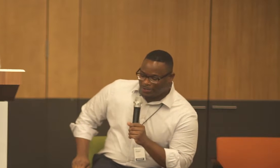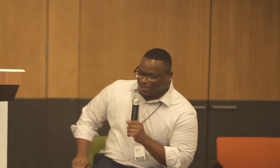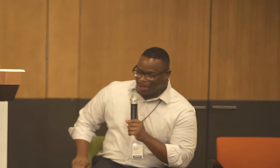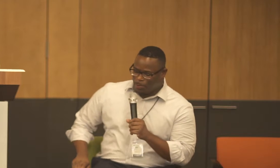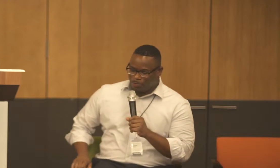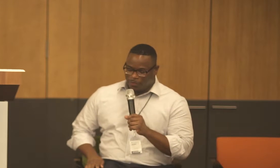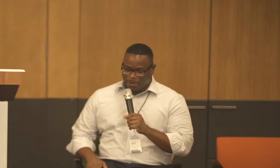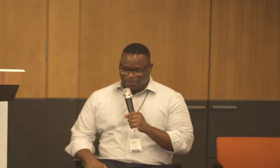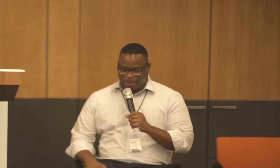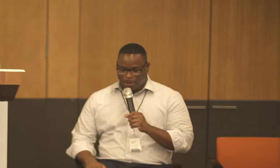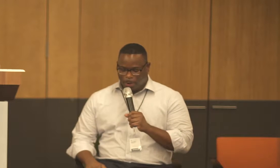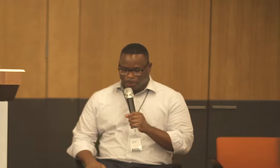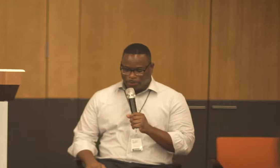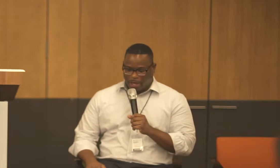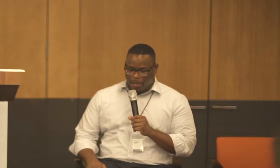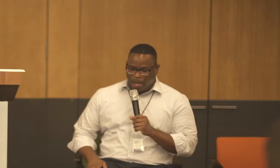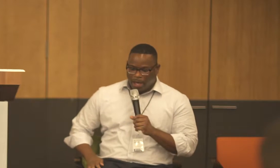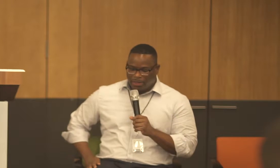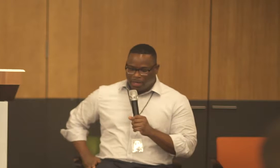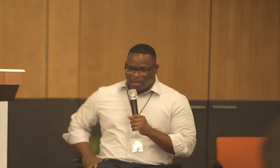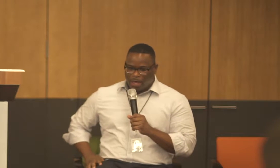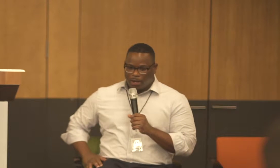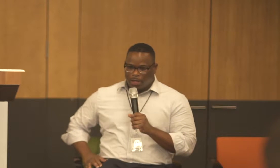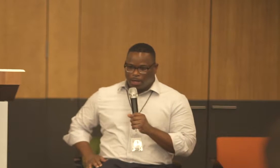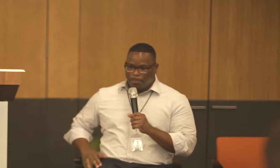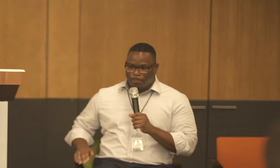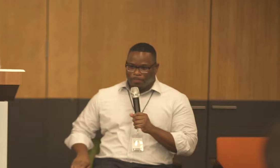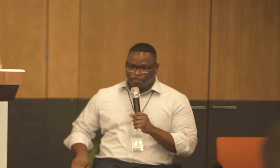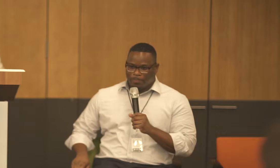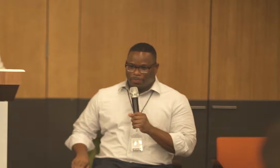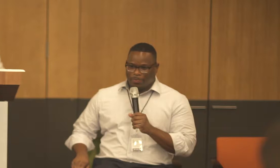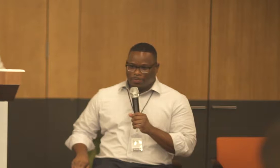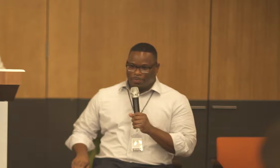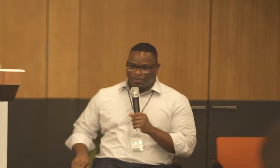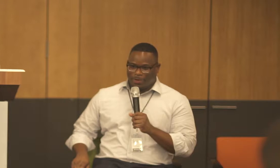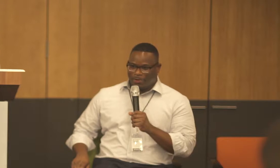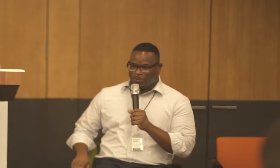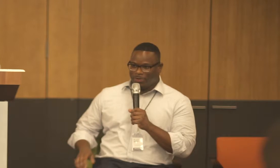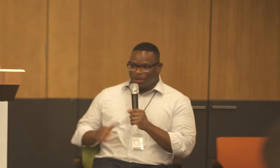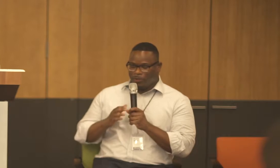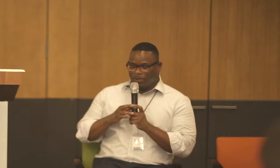Well, let's see. There's a couple different ways to approach that. I think that